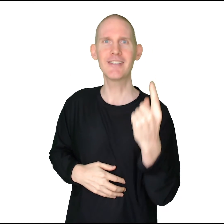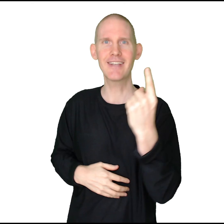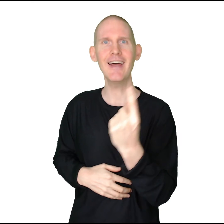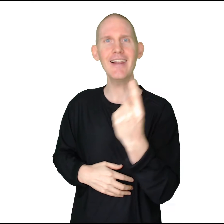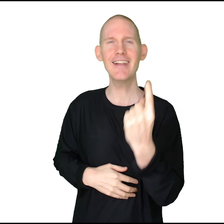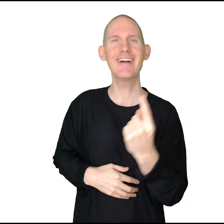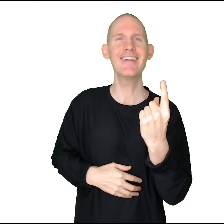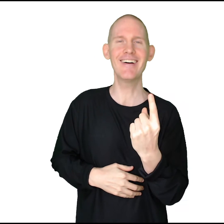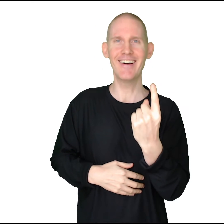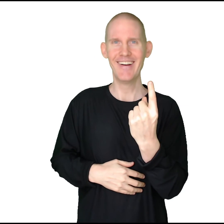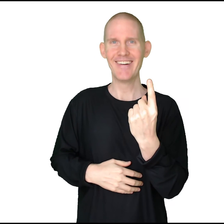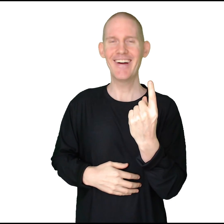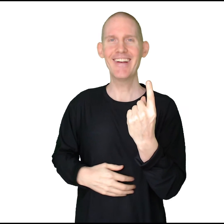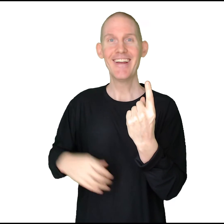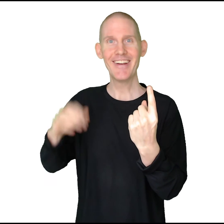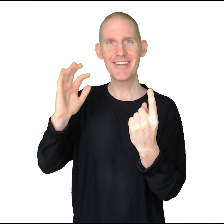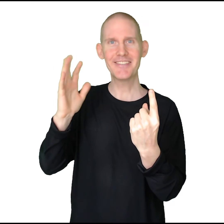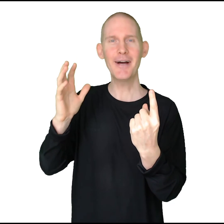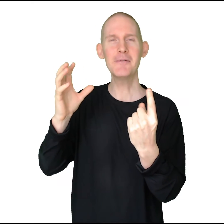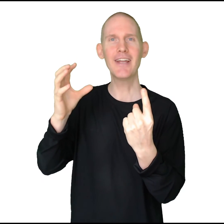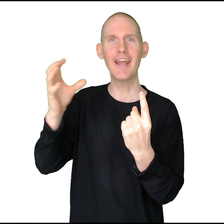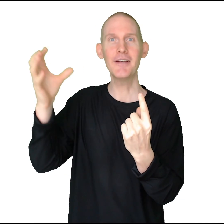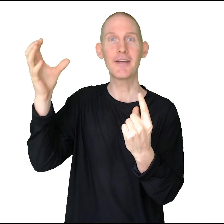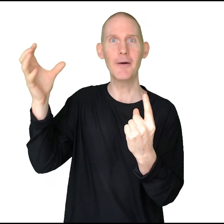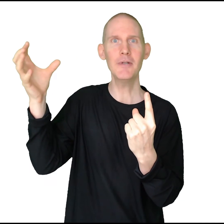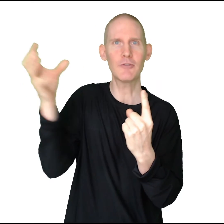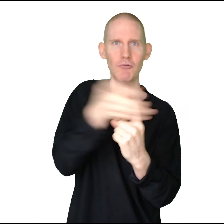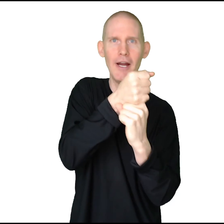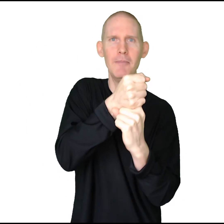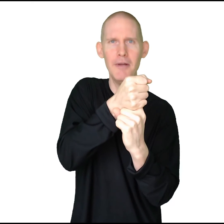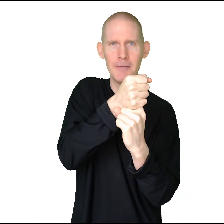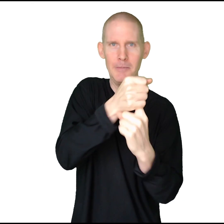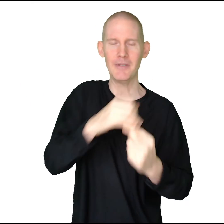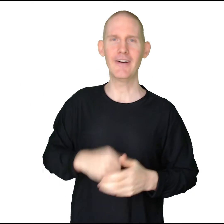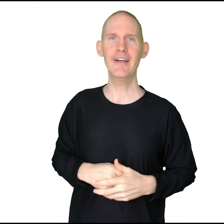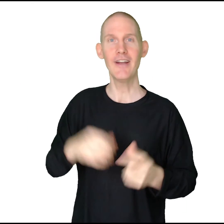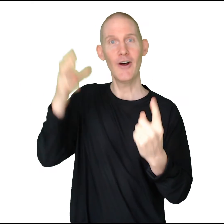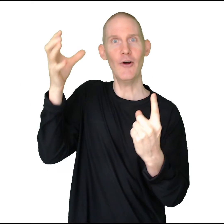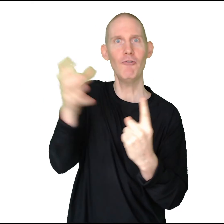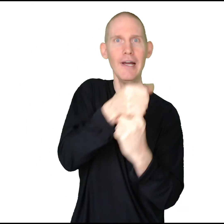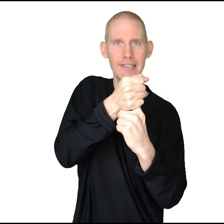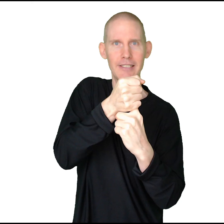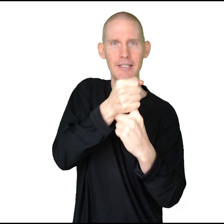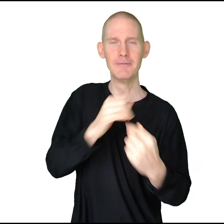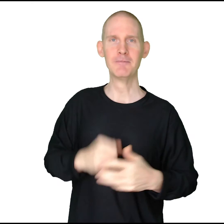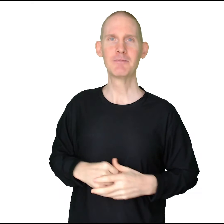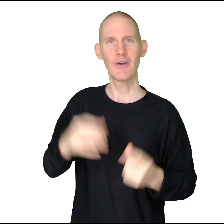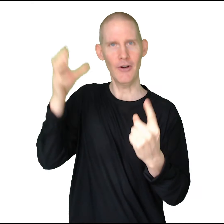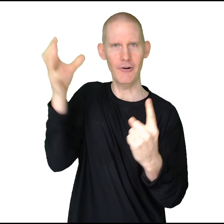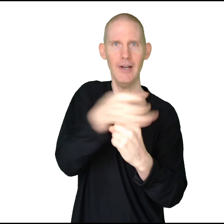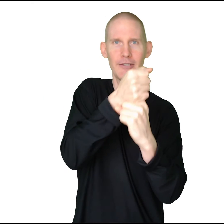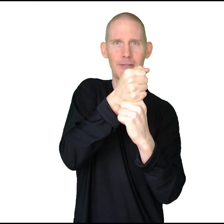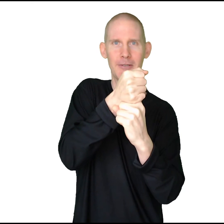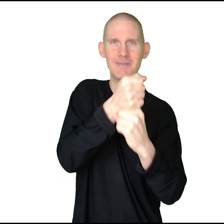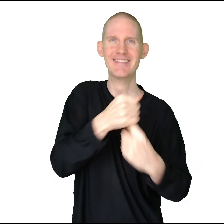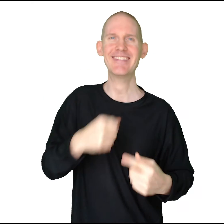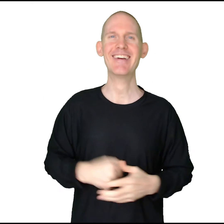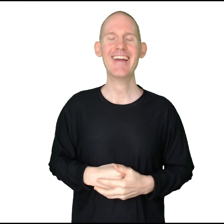just la la la la la, right? Now your dominant hand, come and grab them, all right? Arrest, arrest.